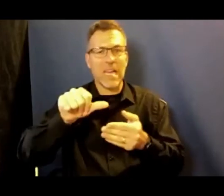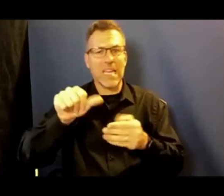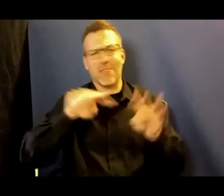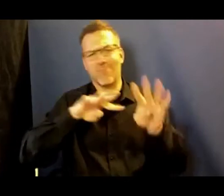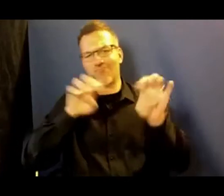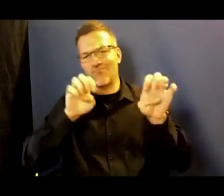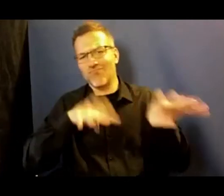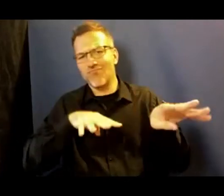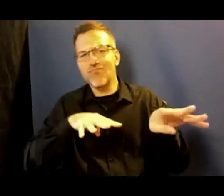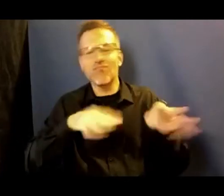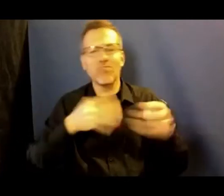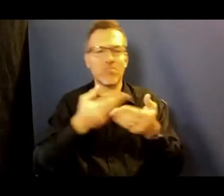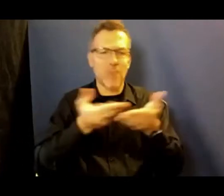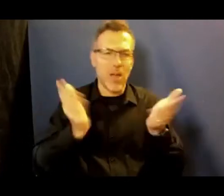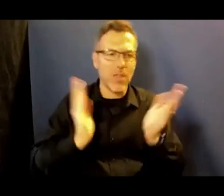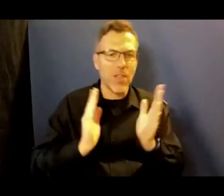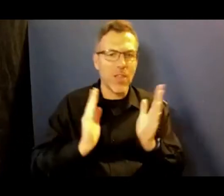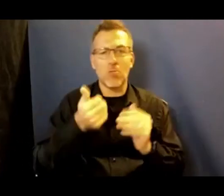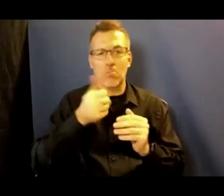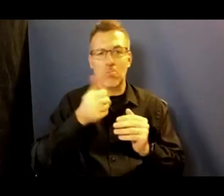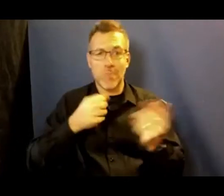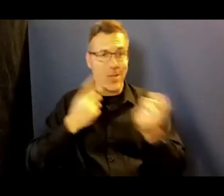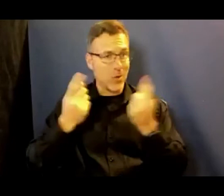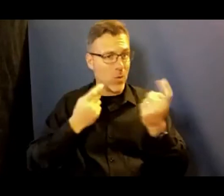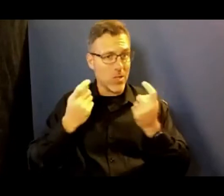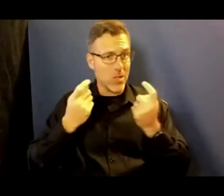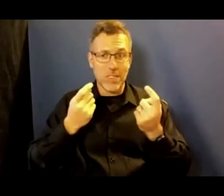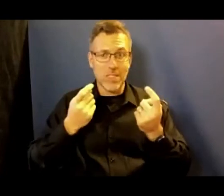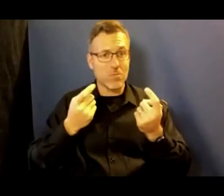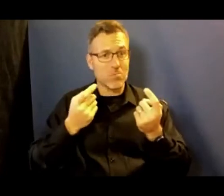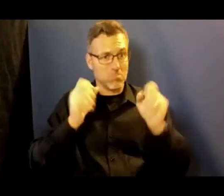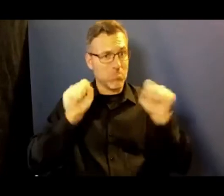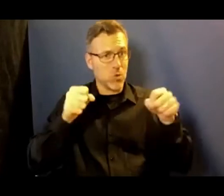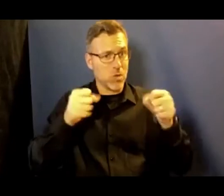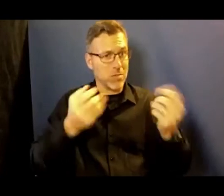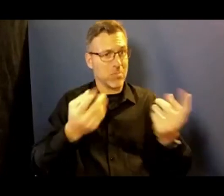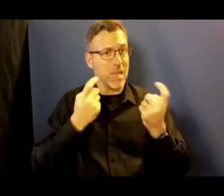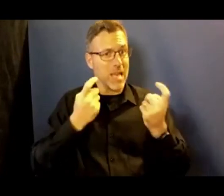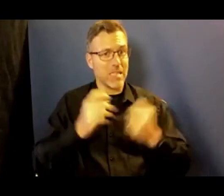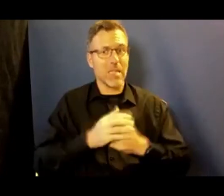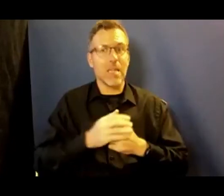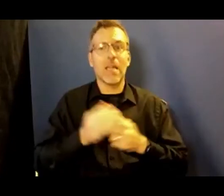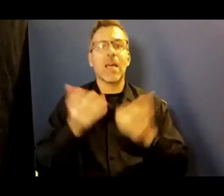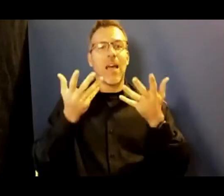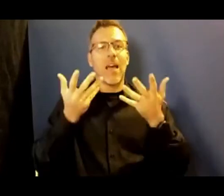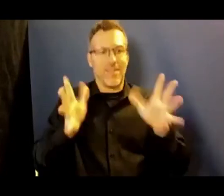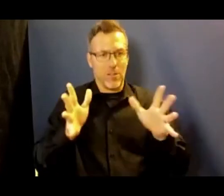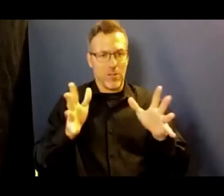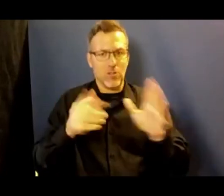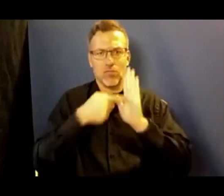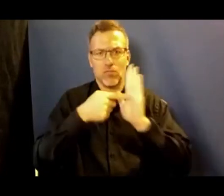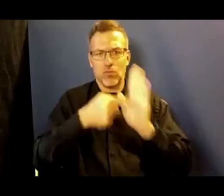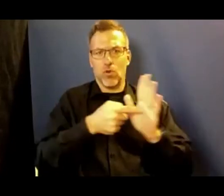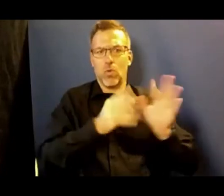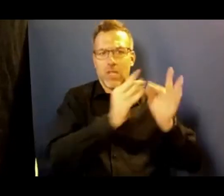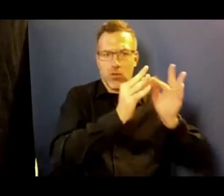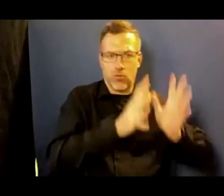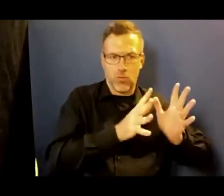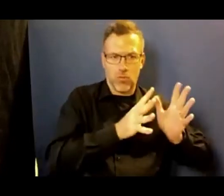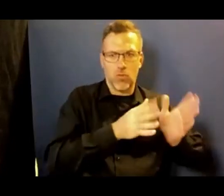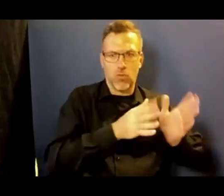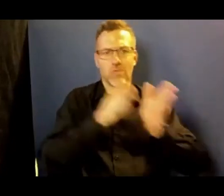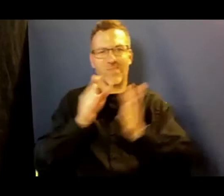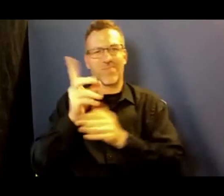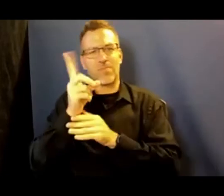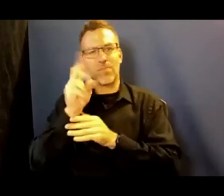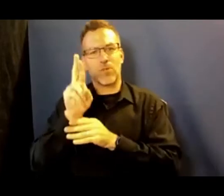and everything that you would like to ask tonight. So I just wanted to say, I have spotlighted the interpreter and Dr. Talbot, and in just a second,